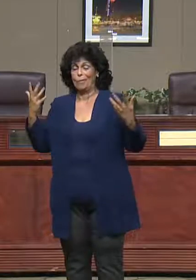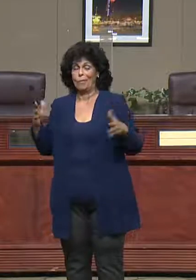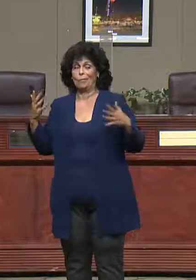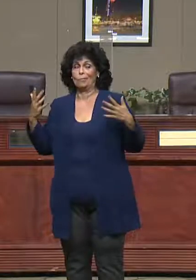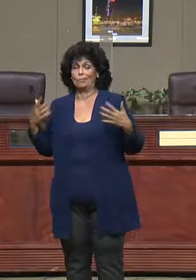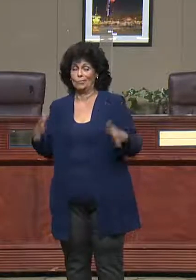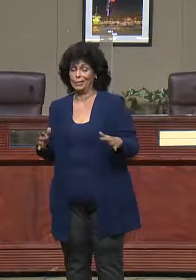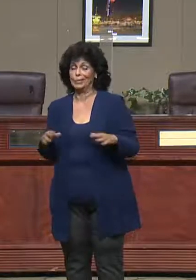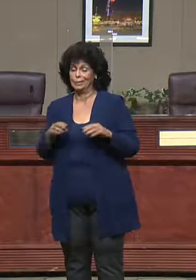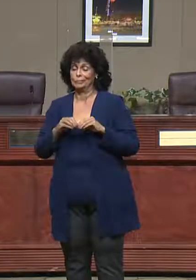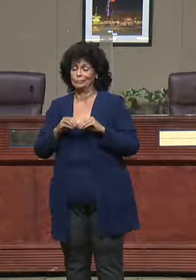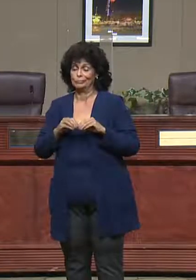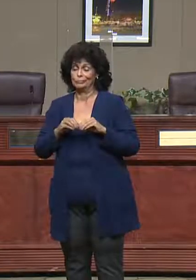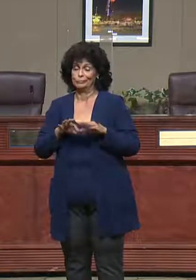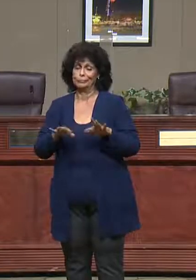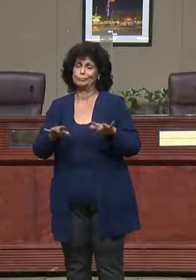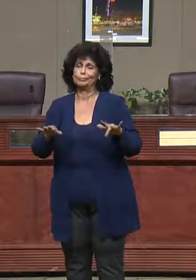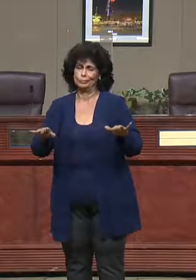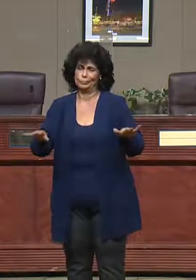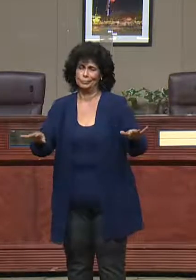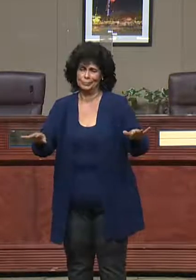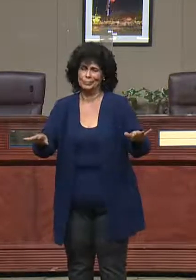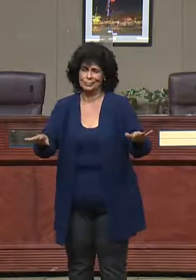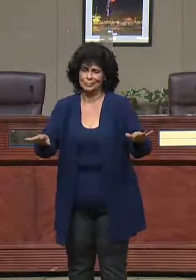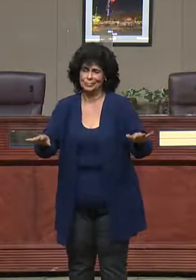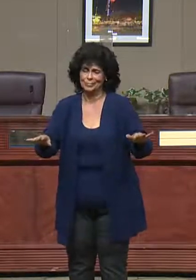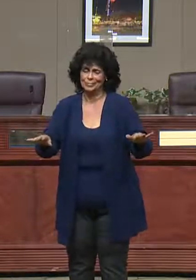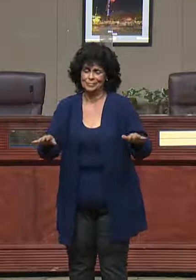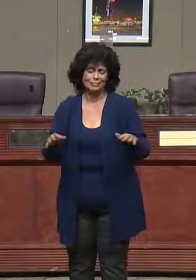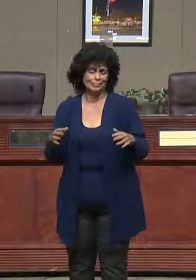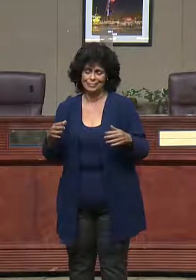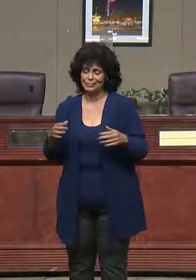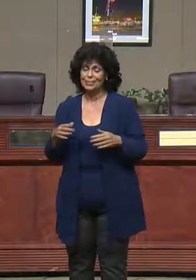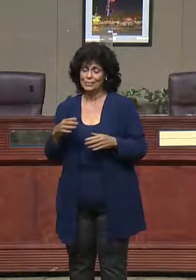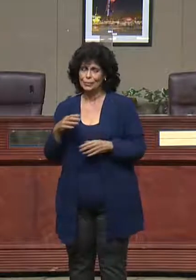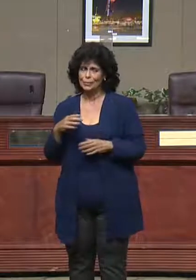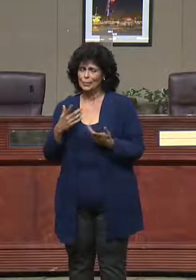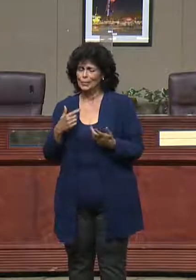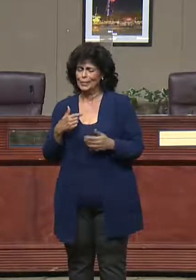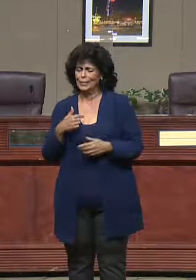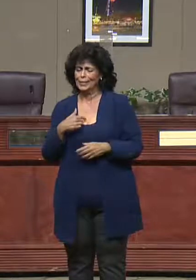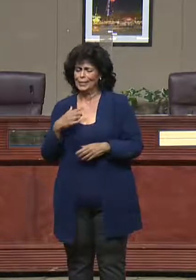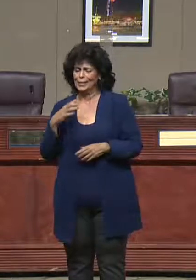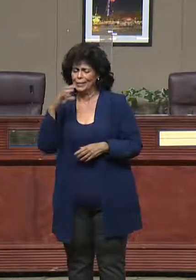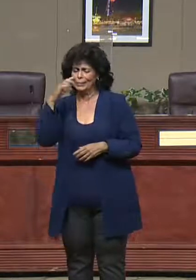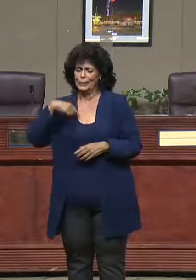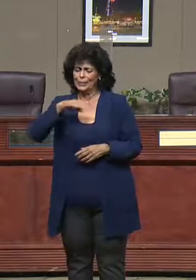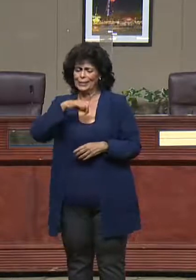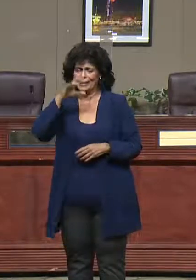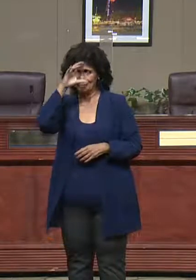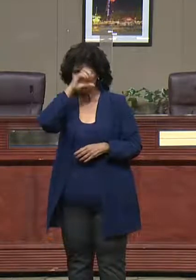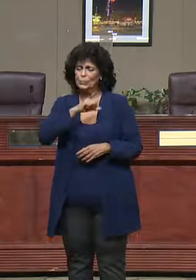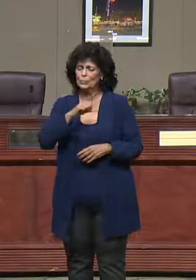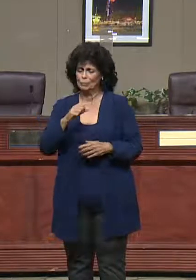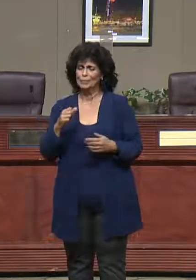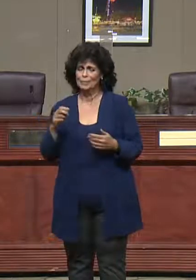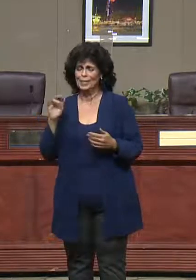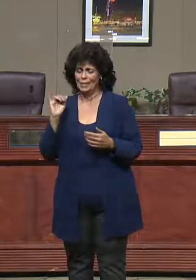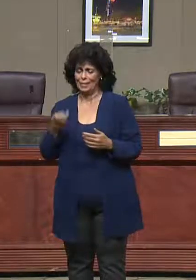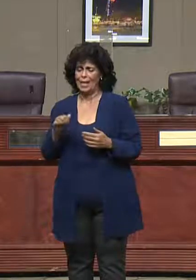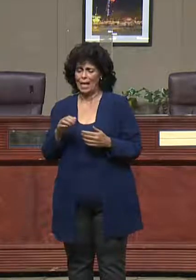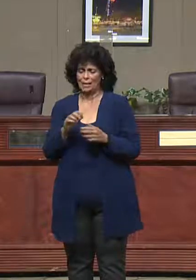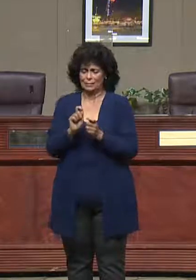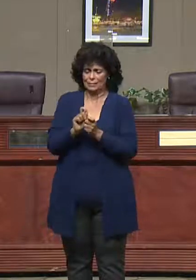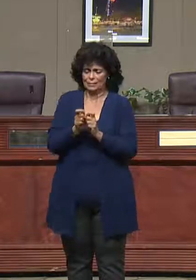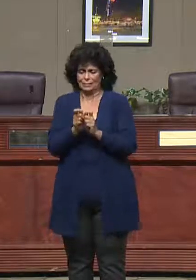yesterday. So this had happened. So it's safe to assume that it has spread to some places already.